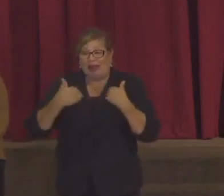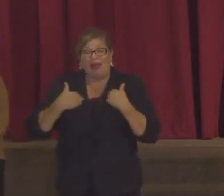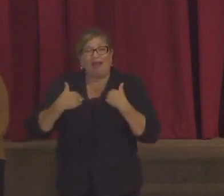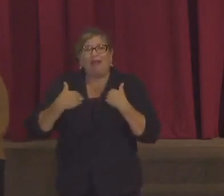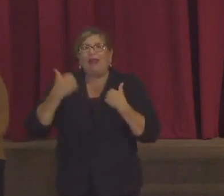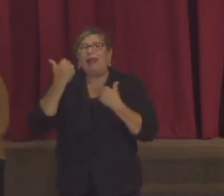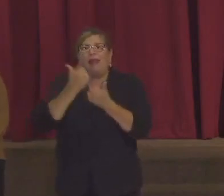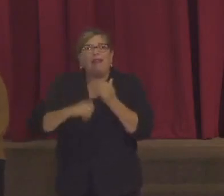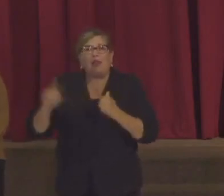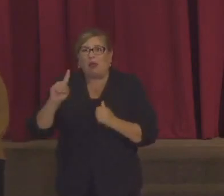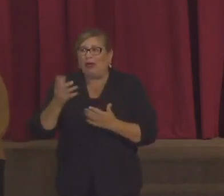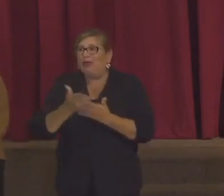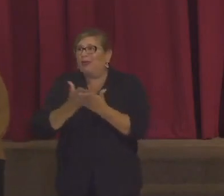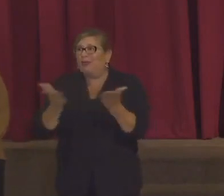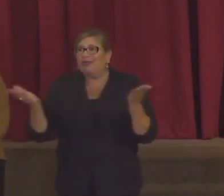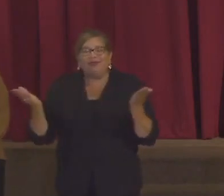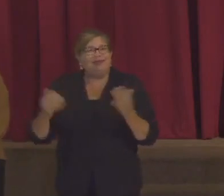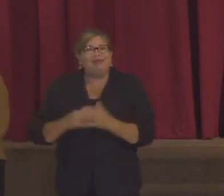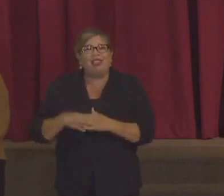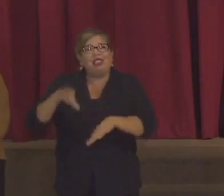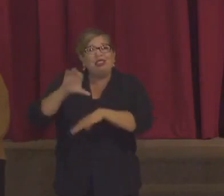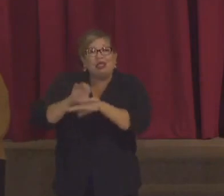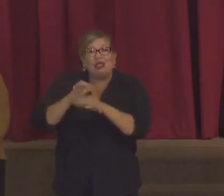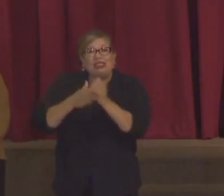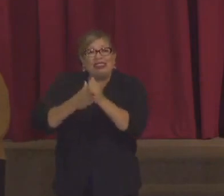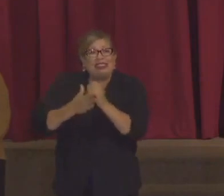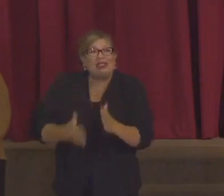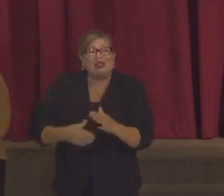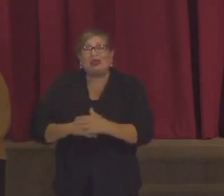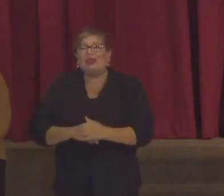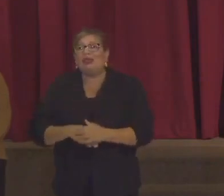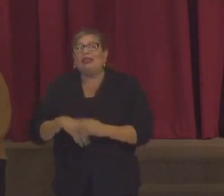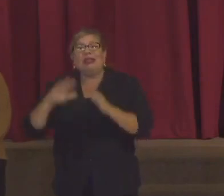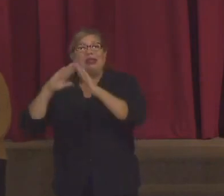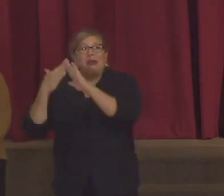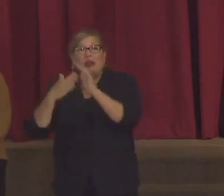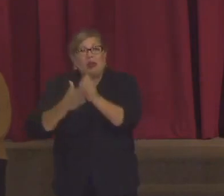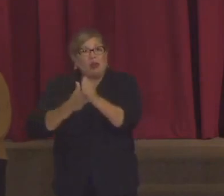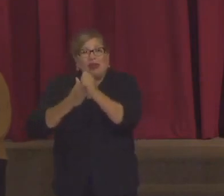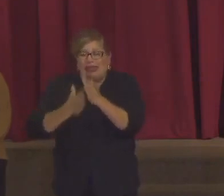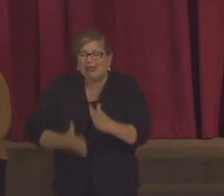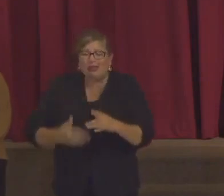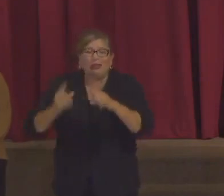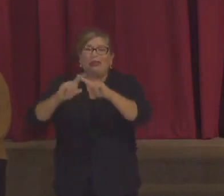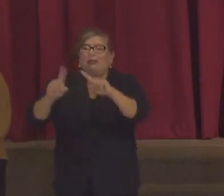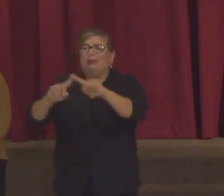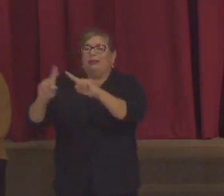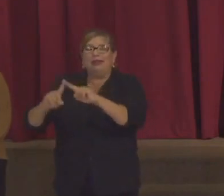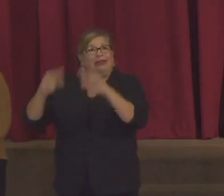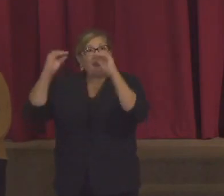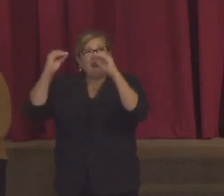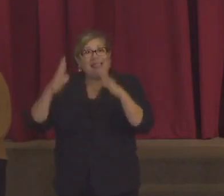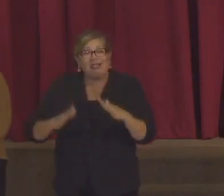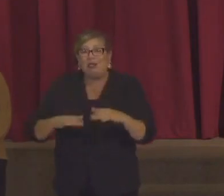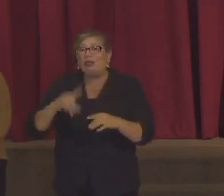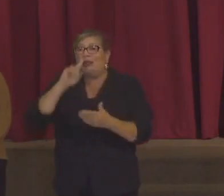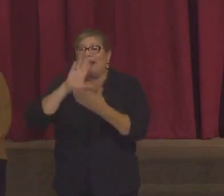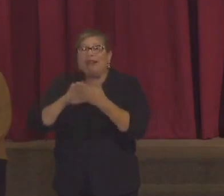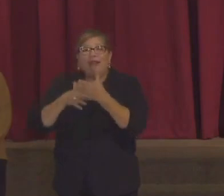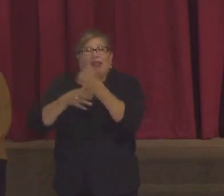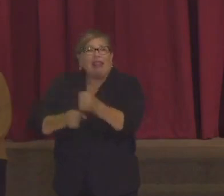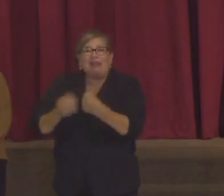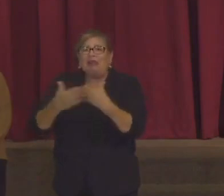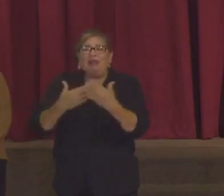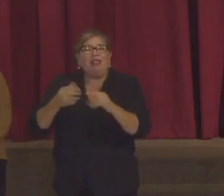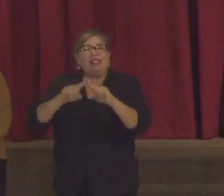every day. Church leaders, community leaders, faith-based leaders of all stripes, teachers, parents,